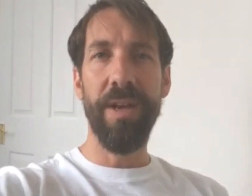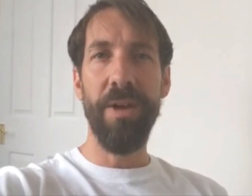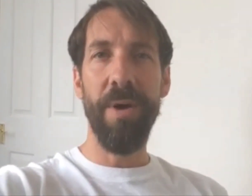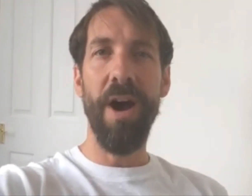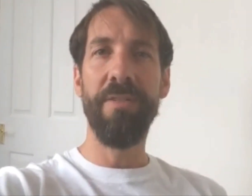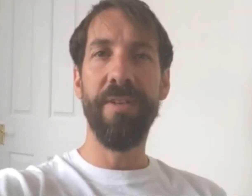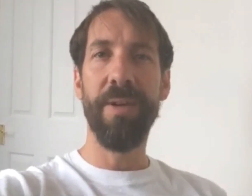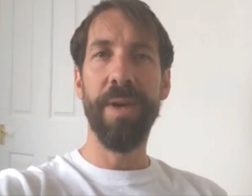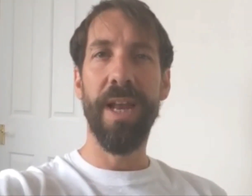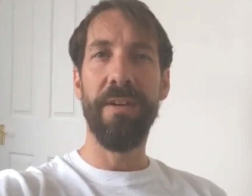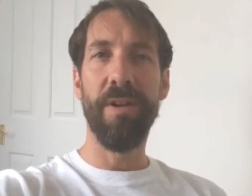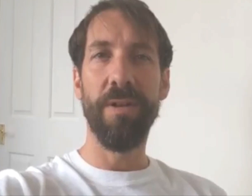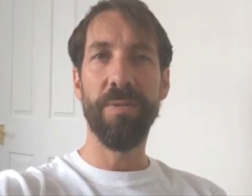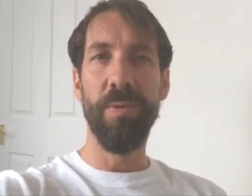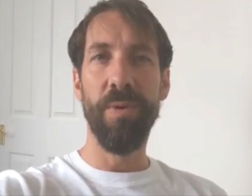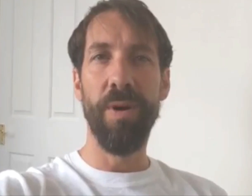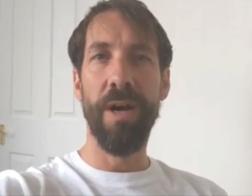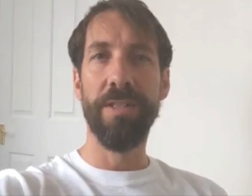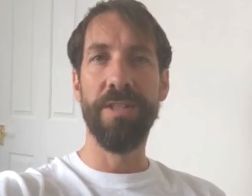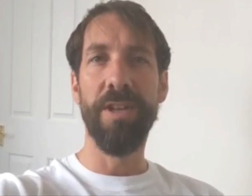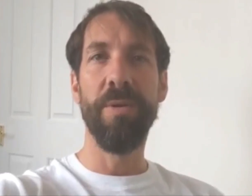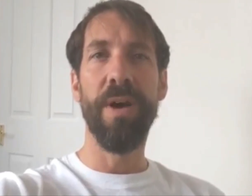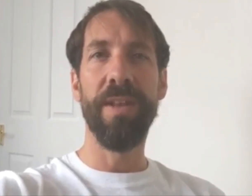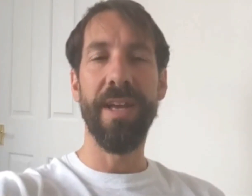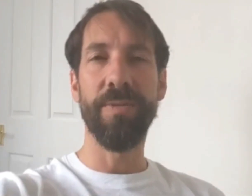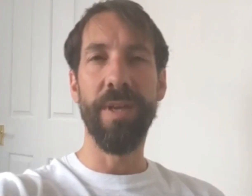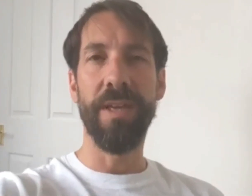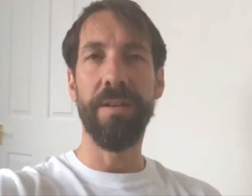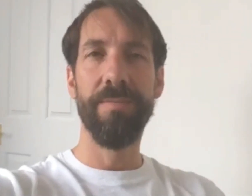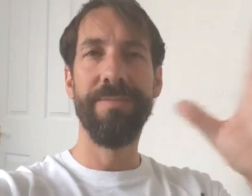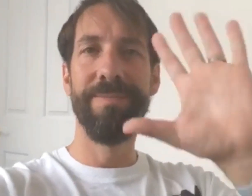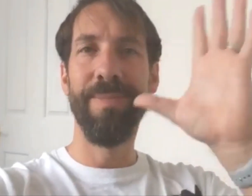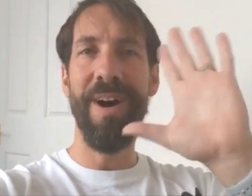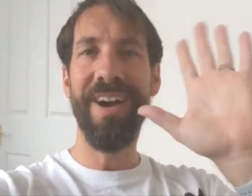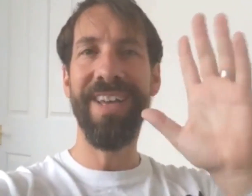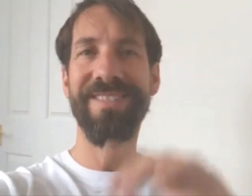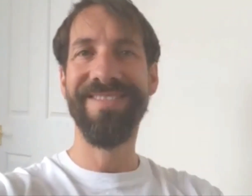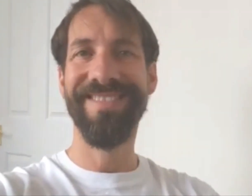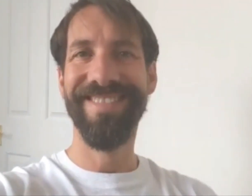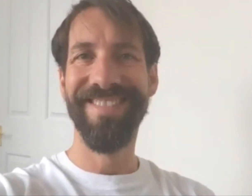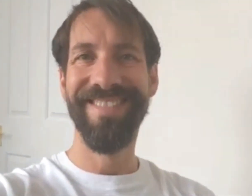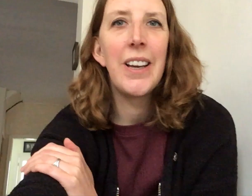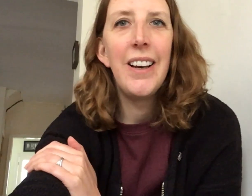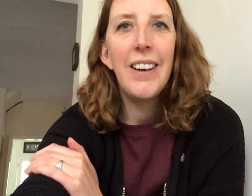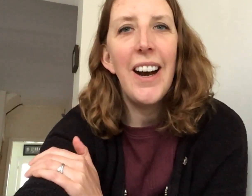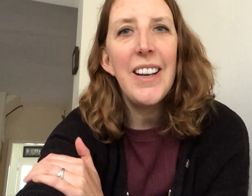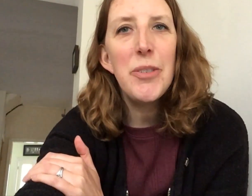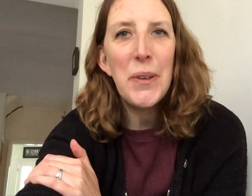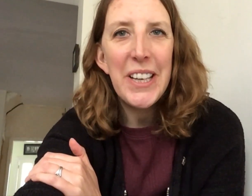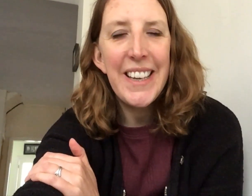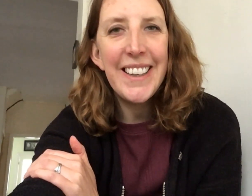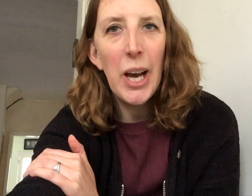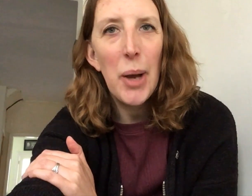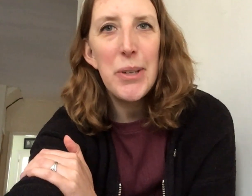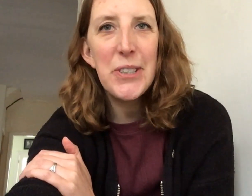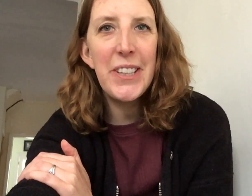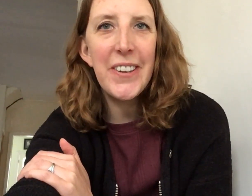but hopefully we're going to have lots more sunnier weather next week. Bye. Hi everybody, hope you're doing